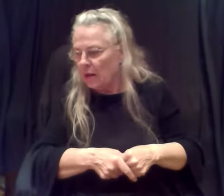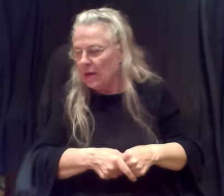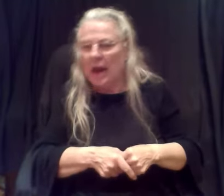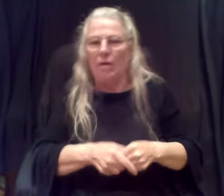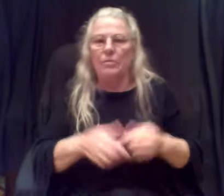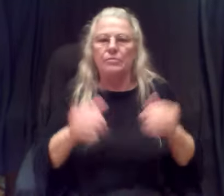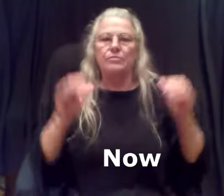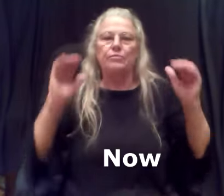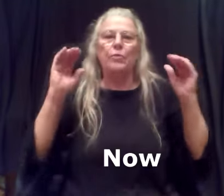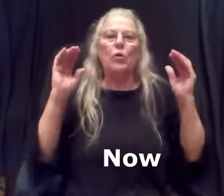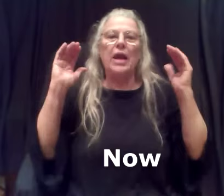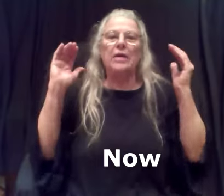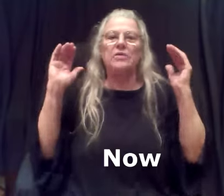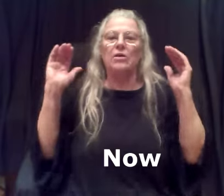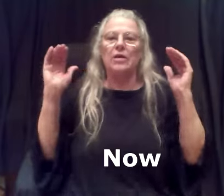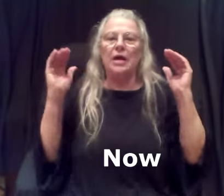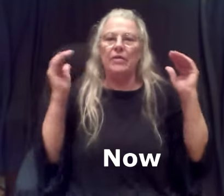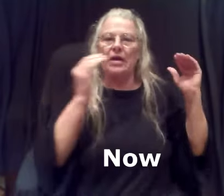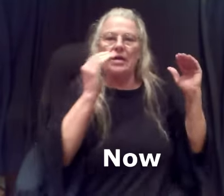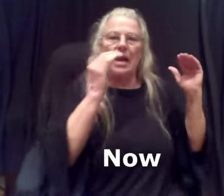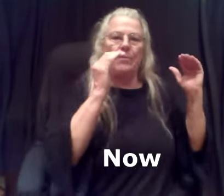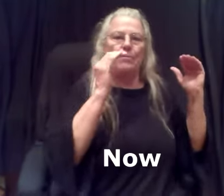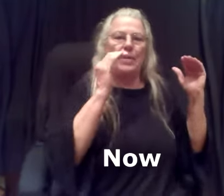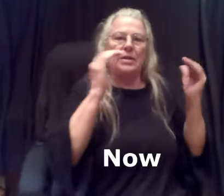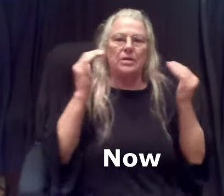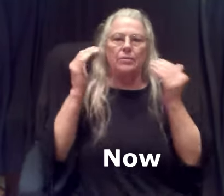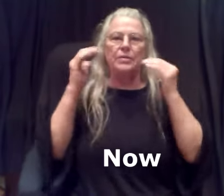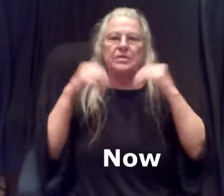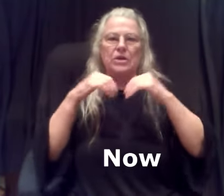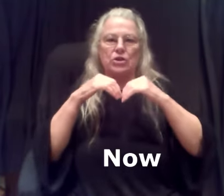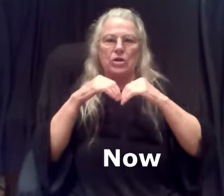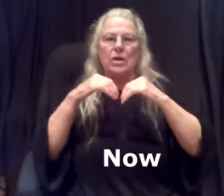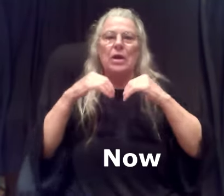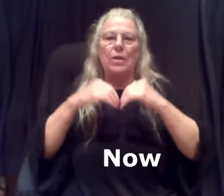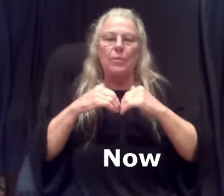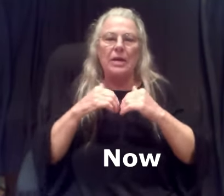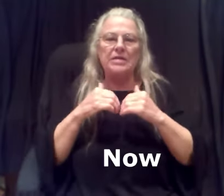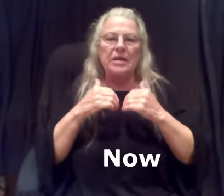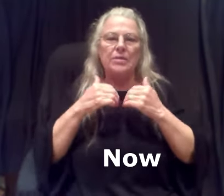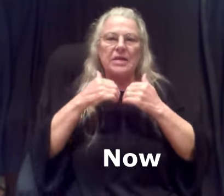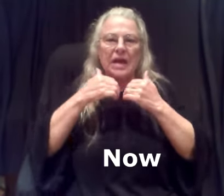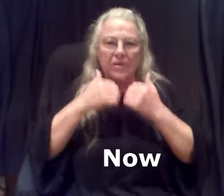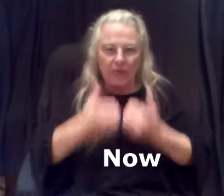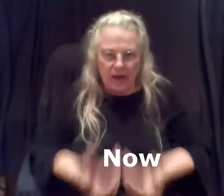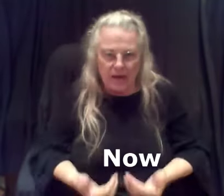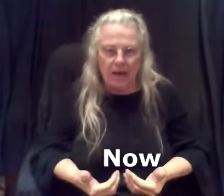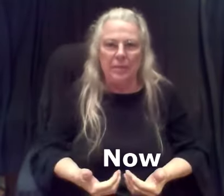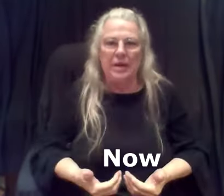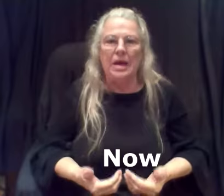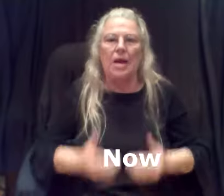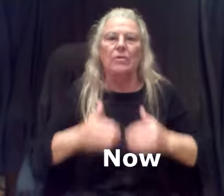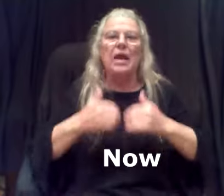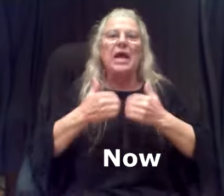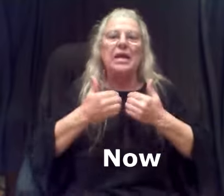Now, both hands are kind of in a bent position, placing them together and coming down.